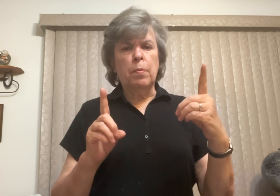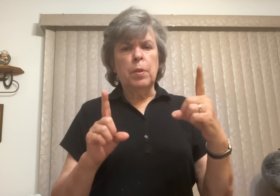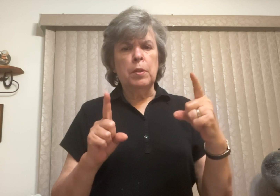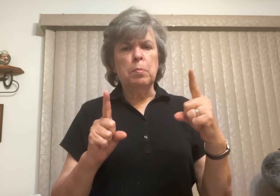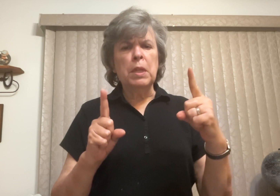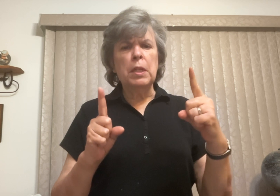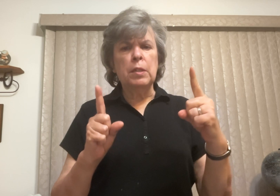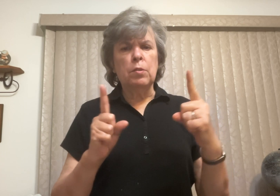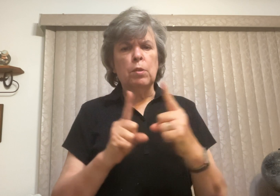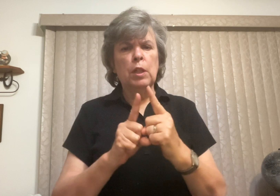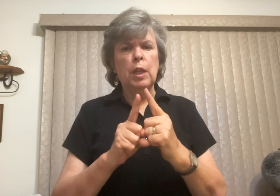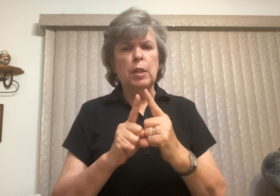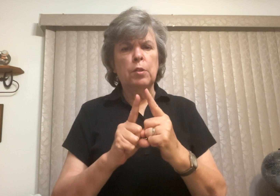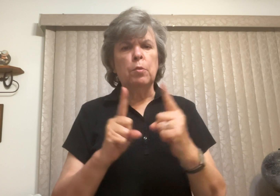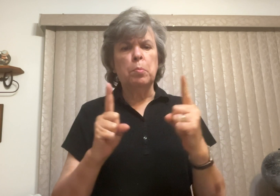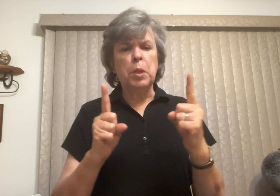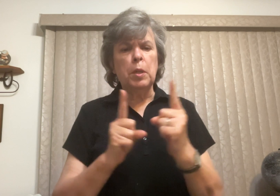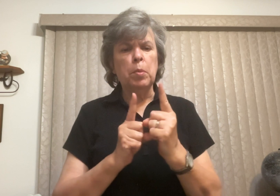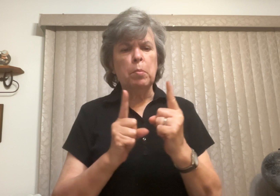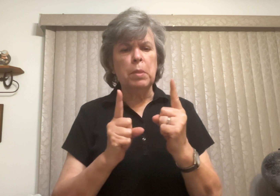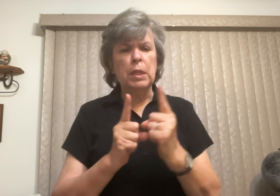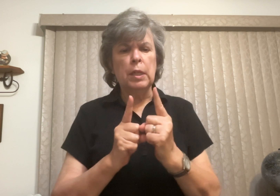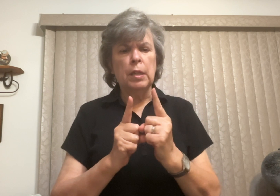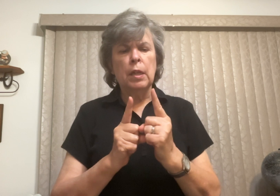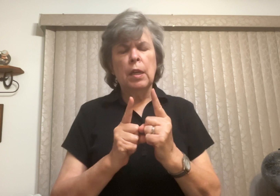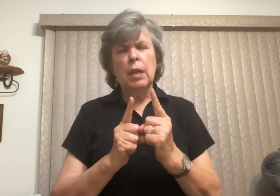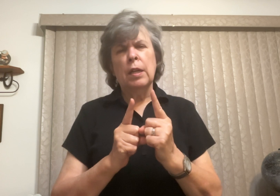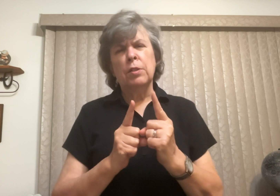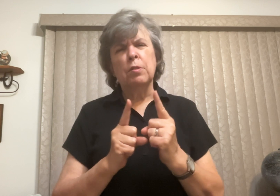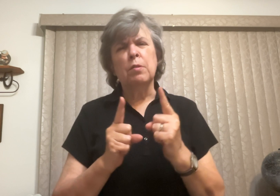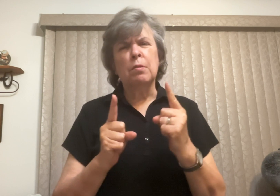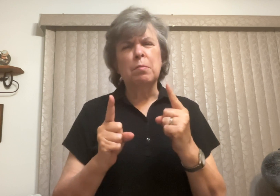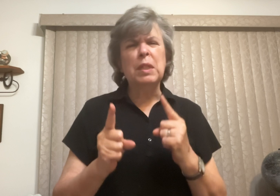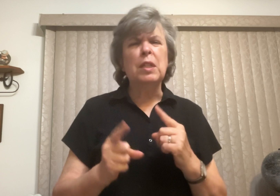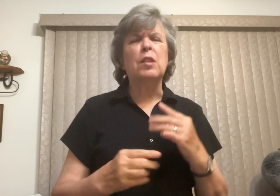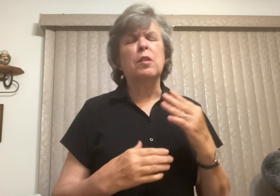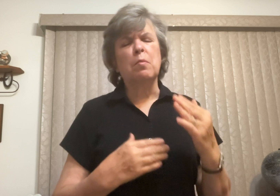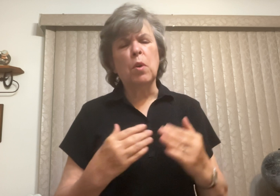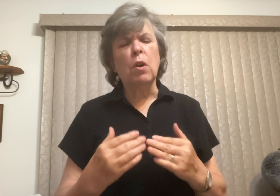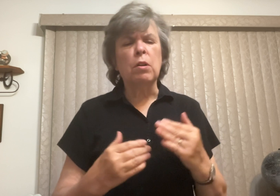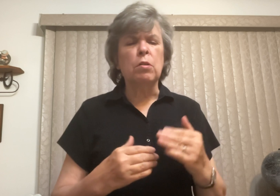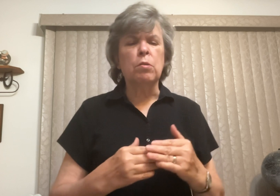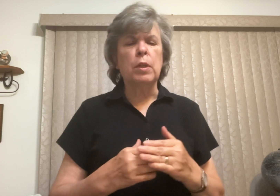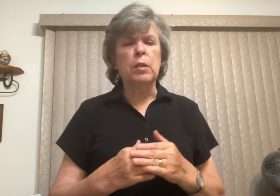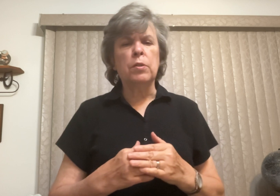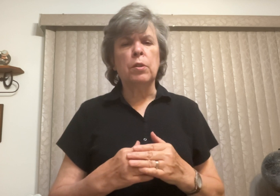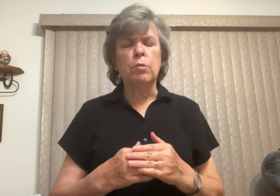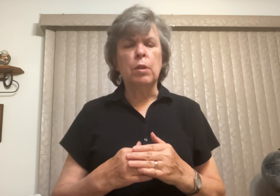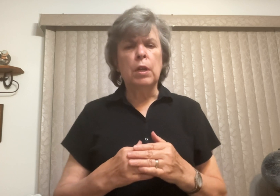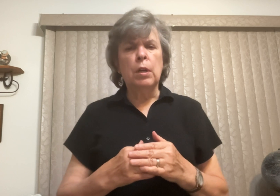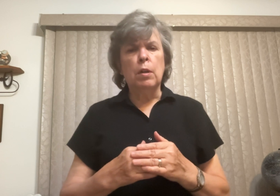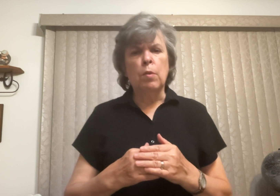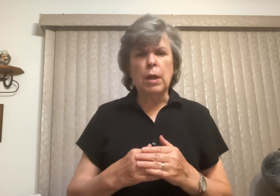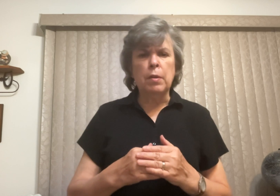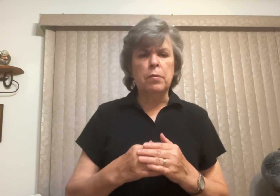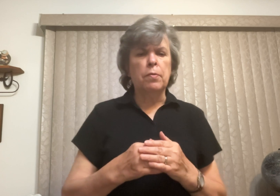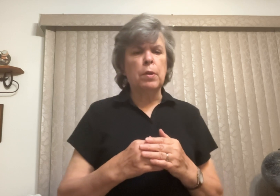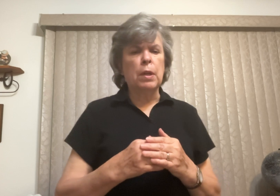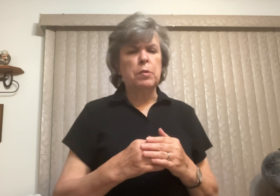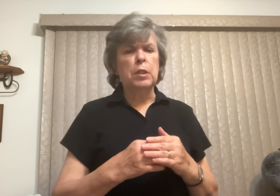this meet is really like two people meeting, and you're meeting tomorrow, and so what I've seen